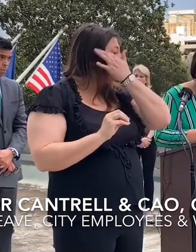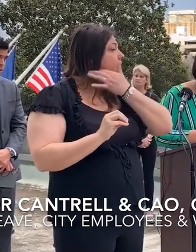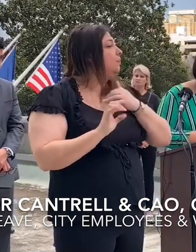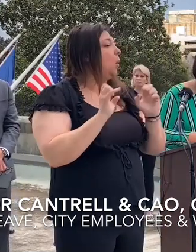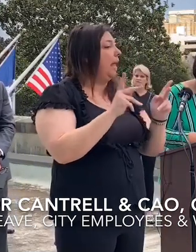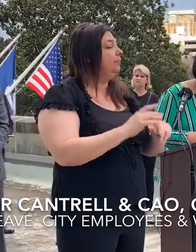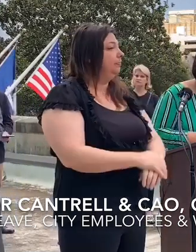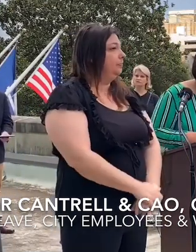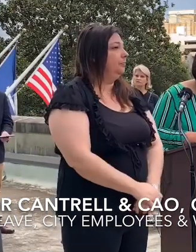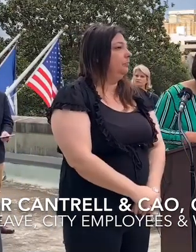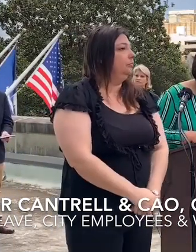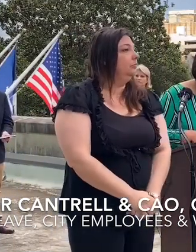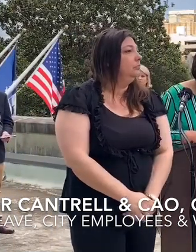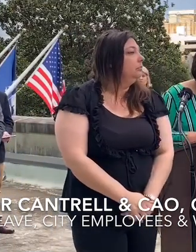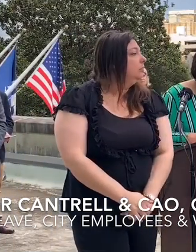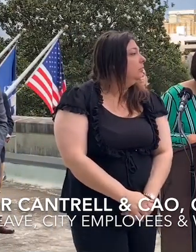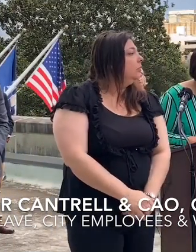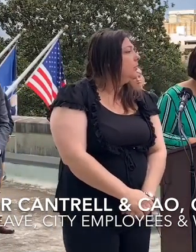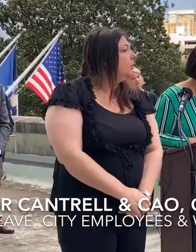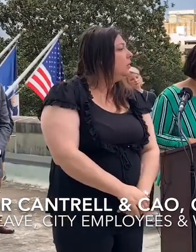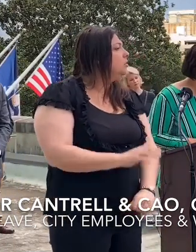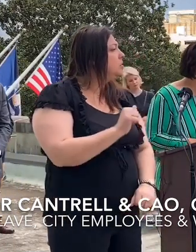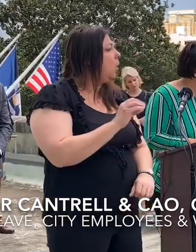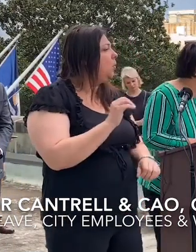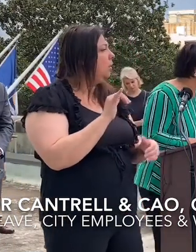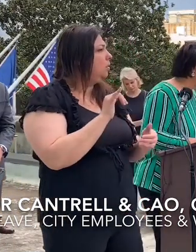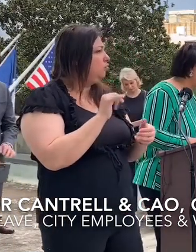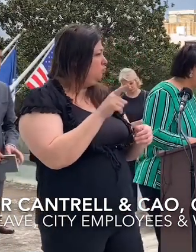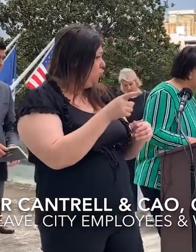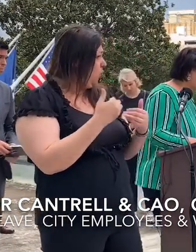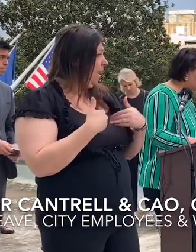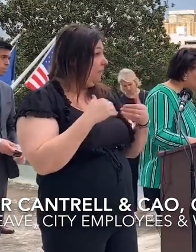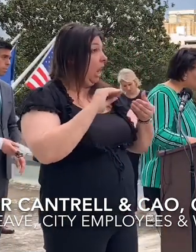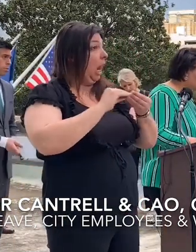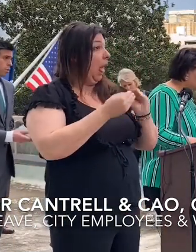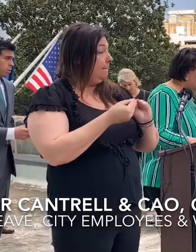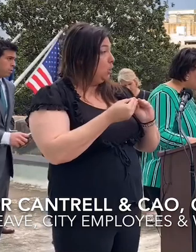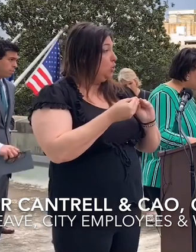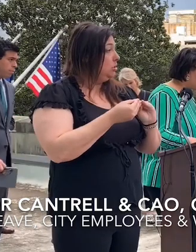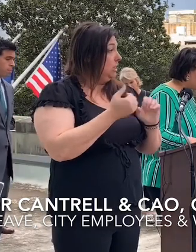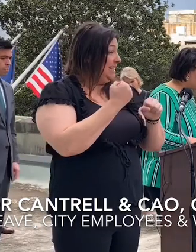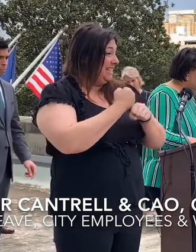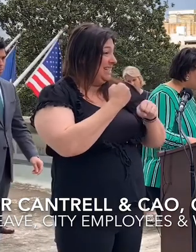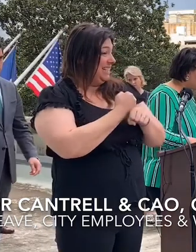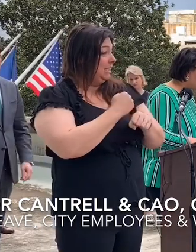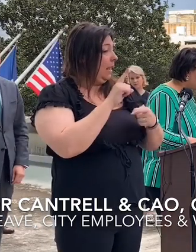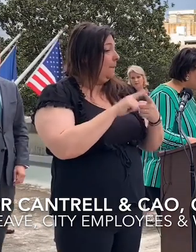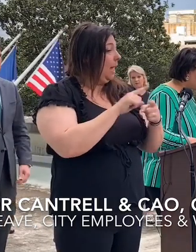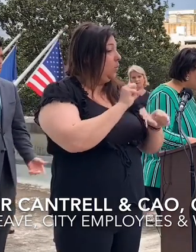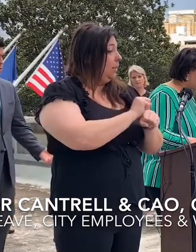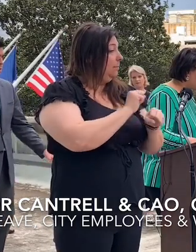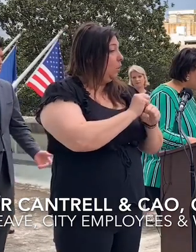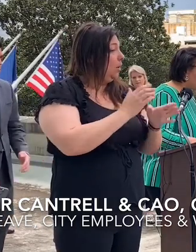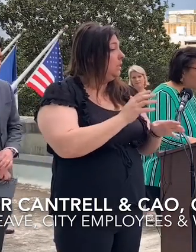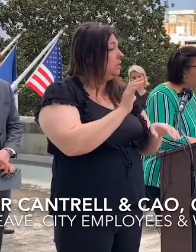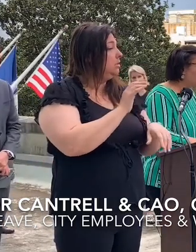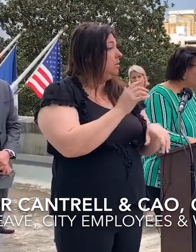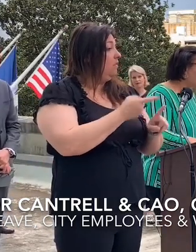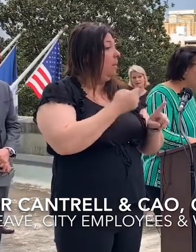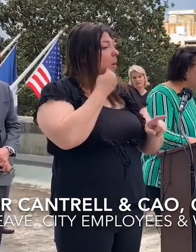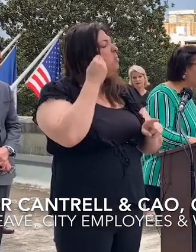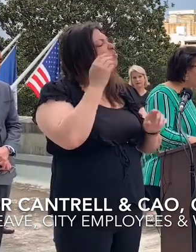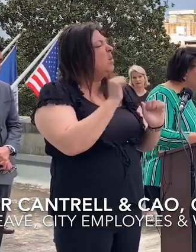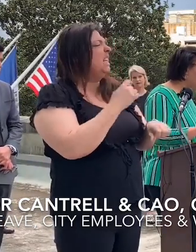Okay. So there's no numbers that you can provide in terms of numbers of employees who are working from home? I mean,